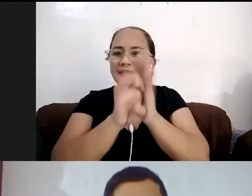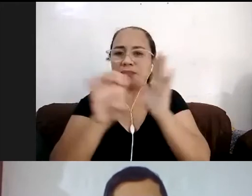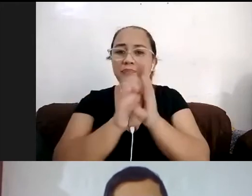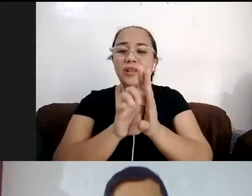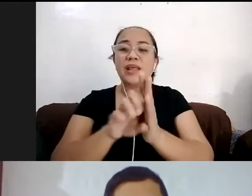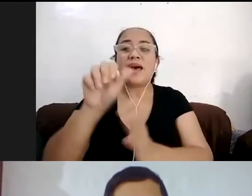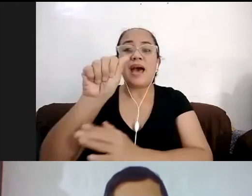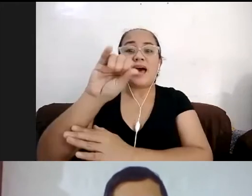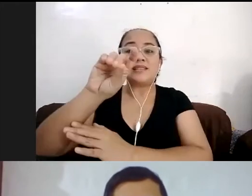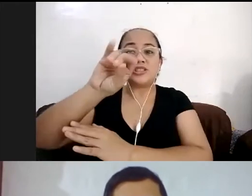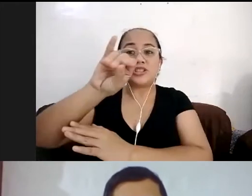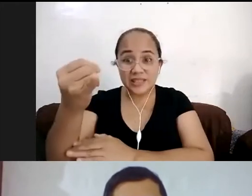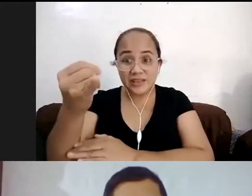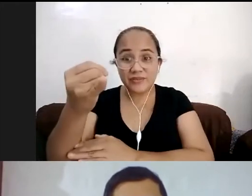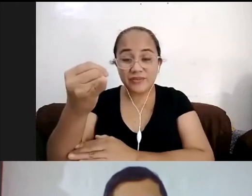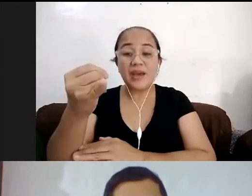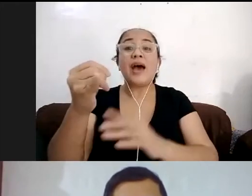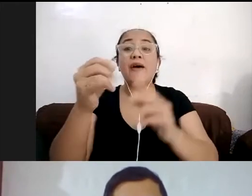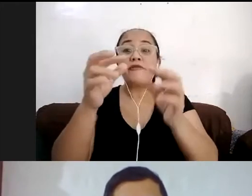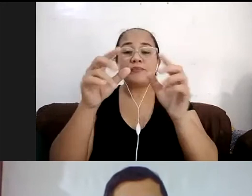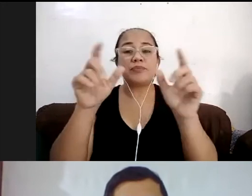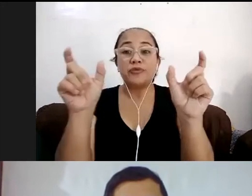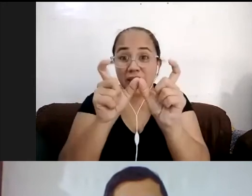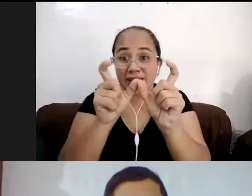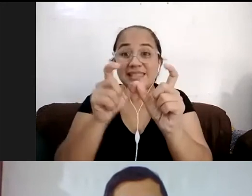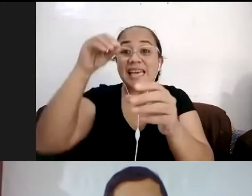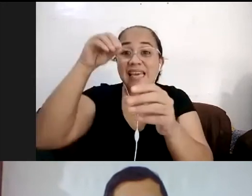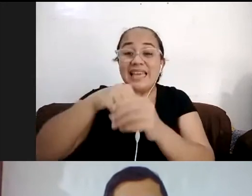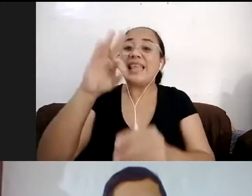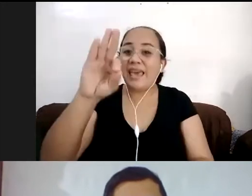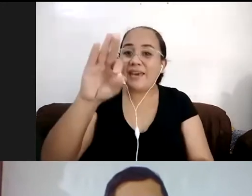in FSL, but it's not usual.